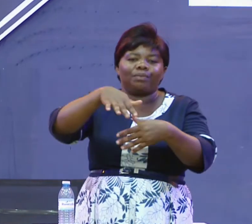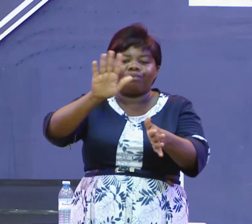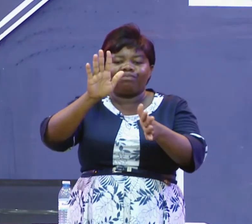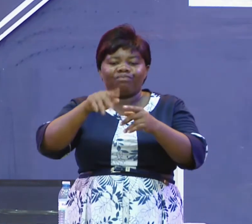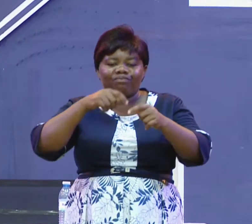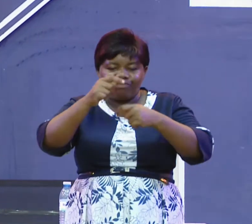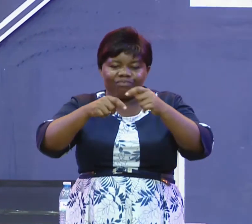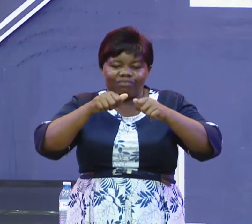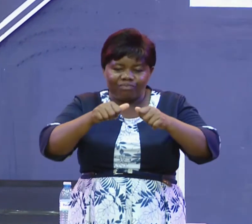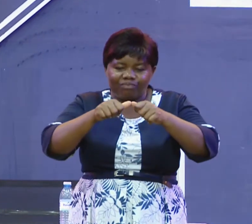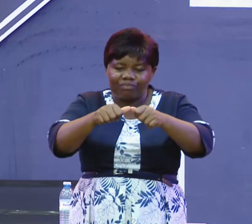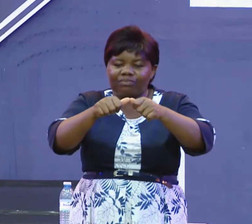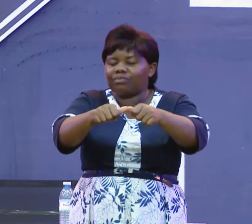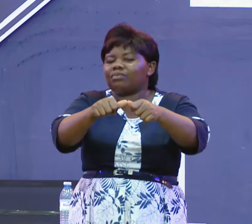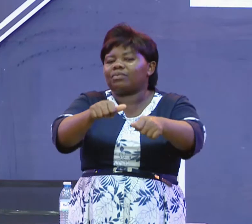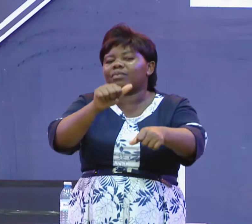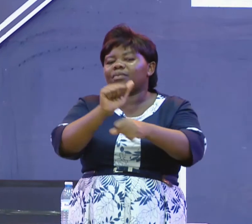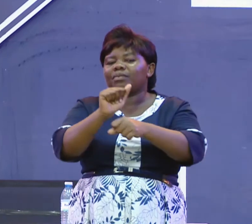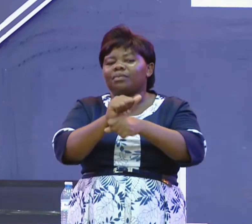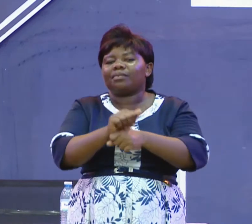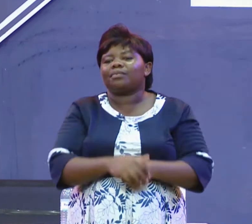Okulemerako n'onyiikirira mu kyokola.